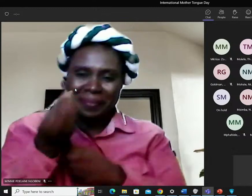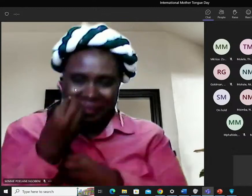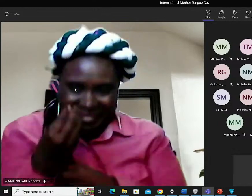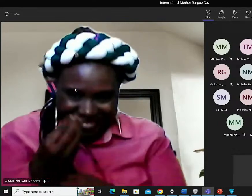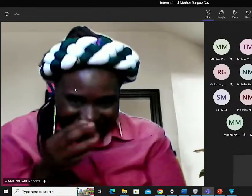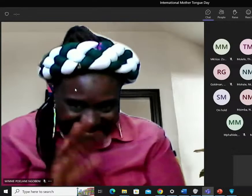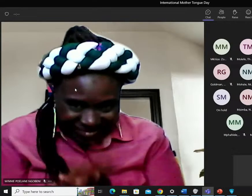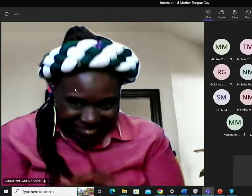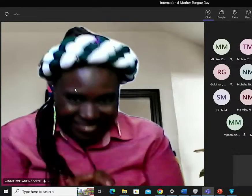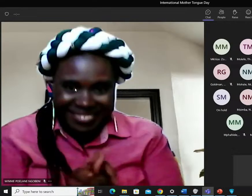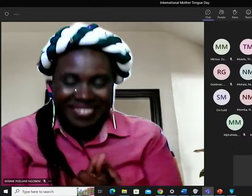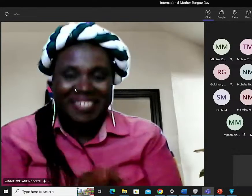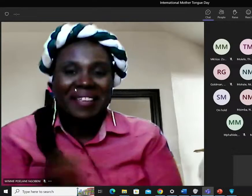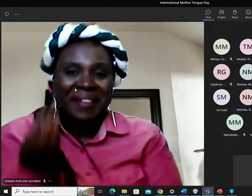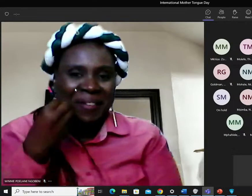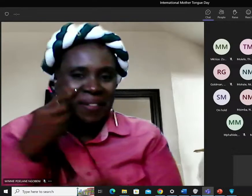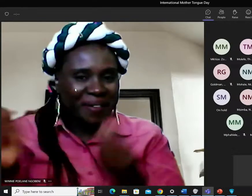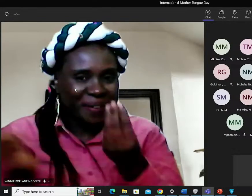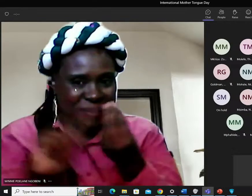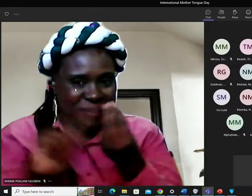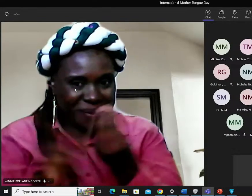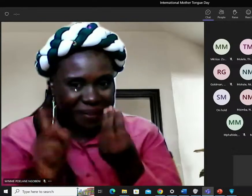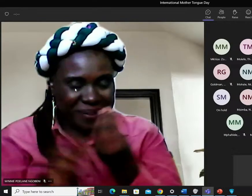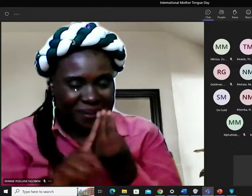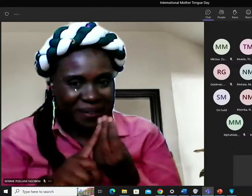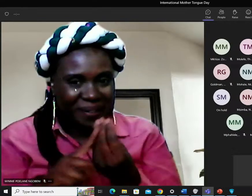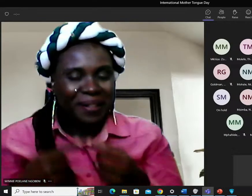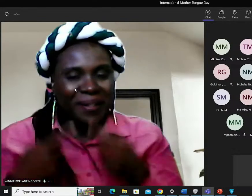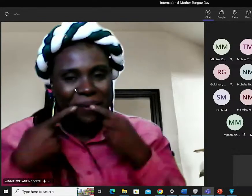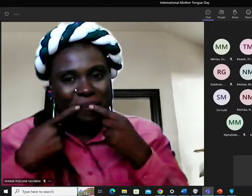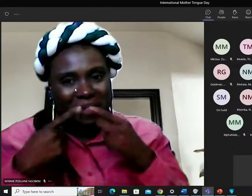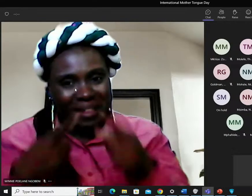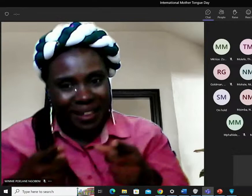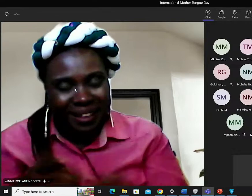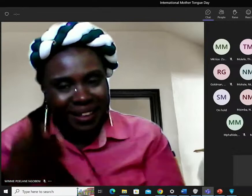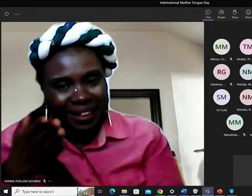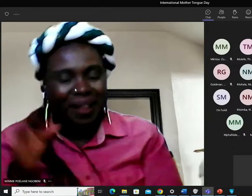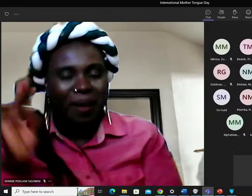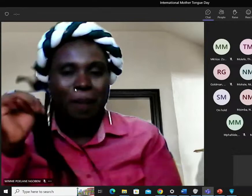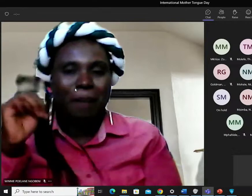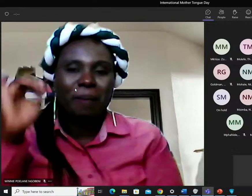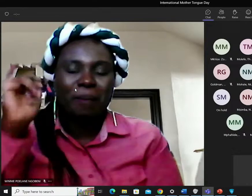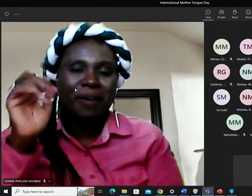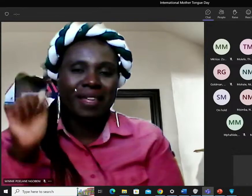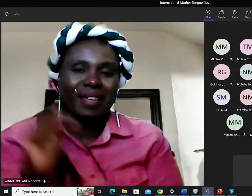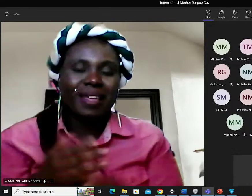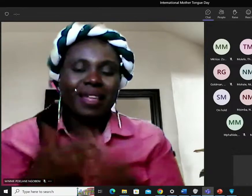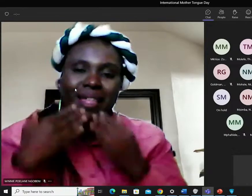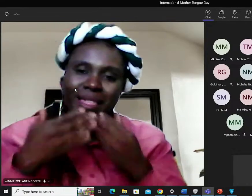Usually so I'll give that announcement to Ausmama. Thank you.